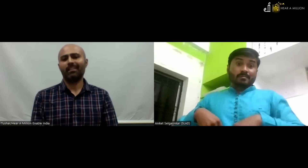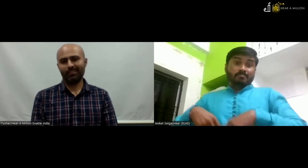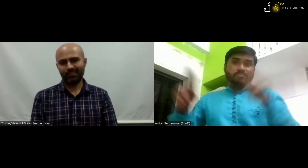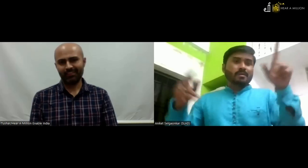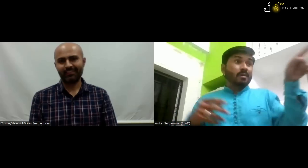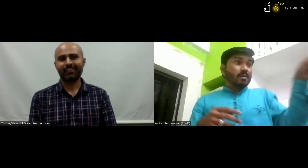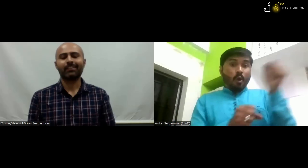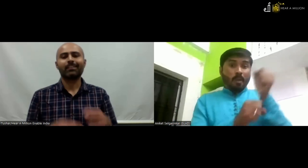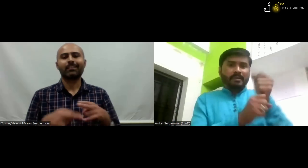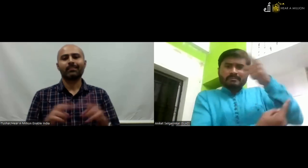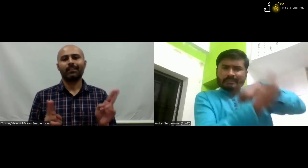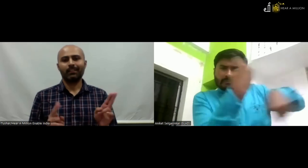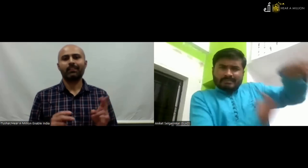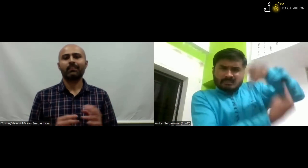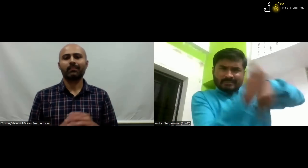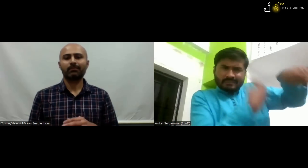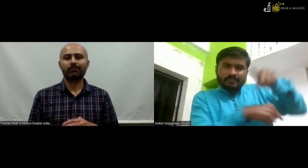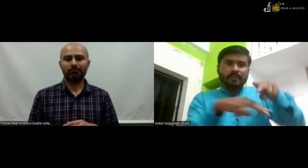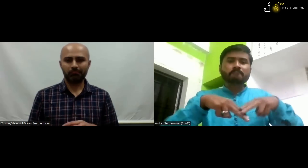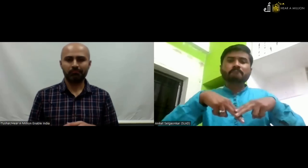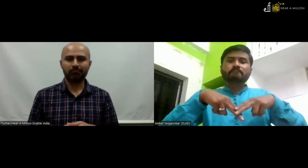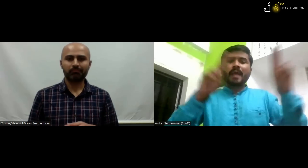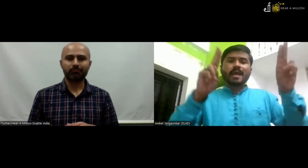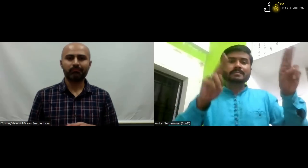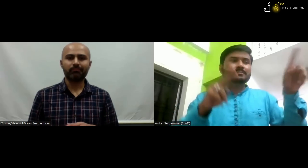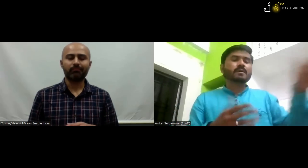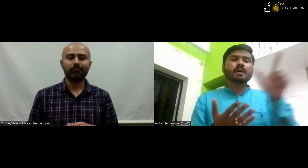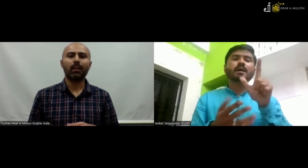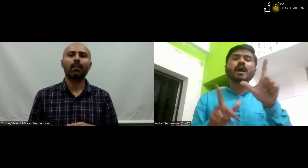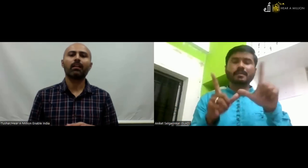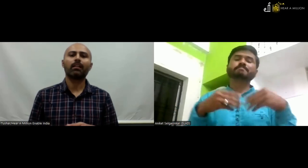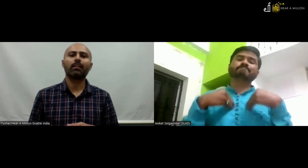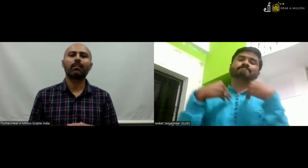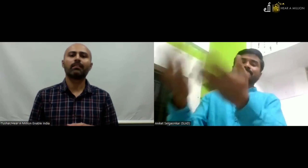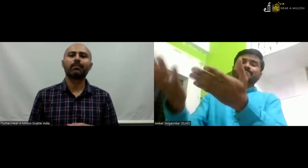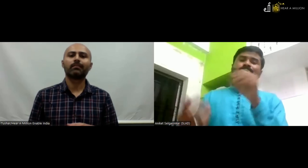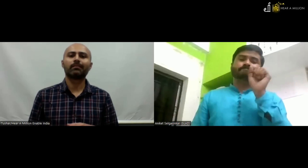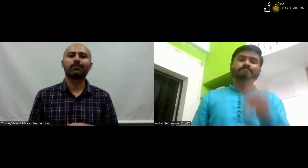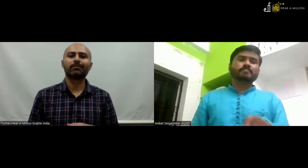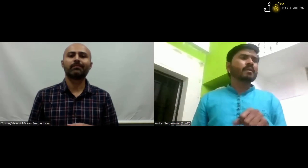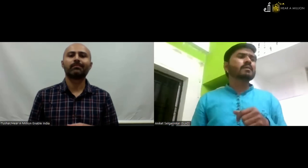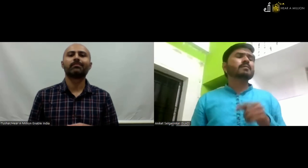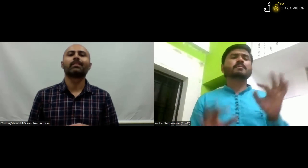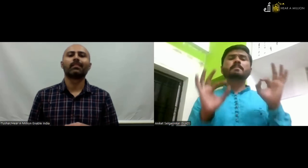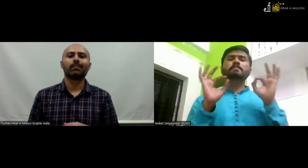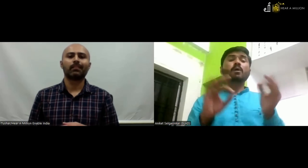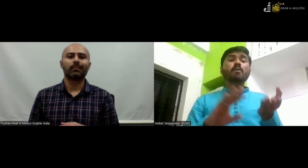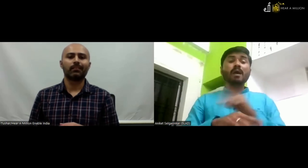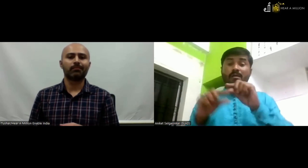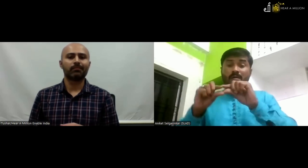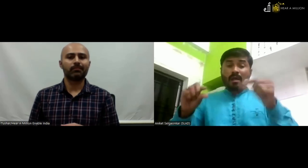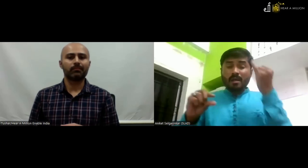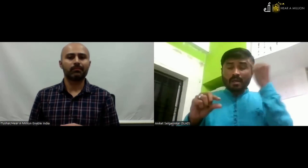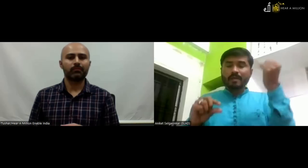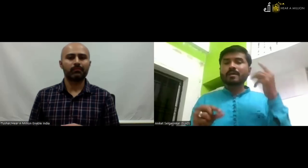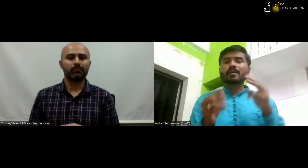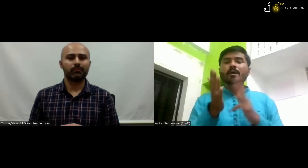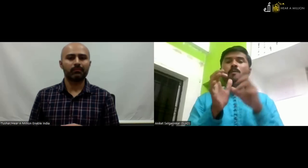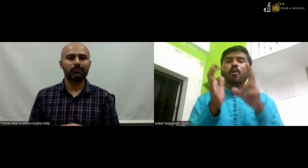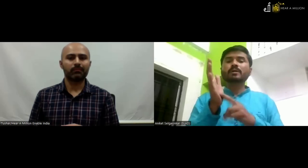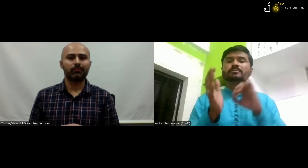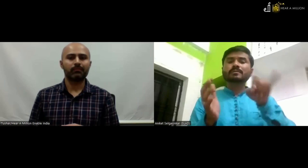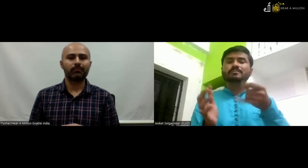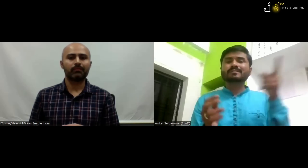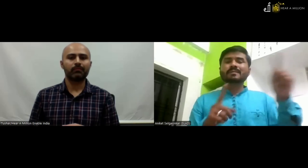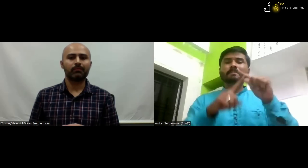expend a lot on this situation, and they talk between each other, and then they decide that they will provide